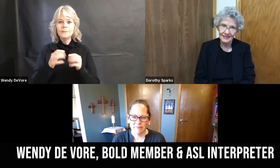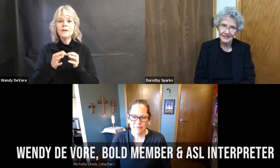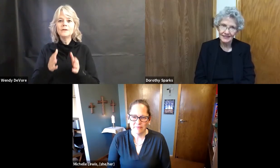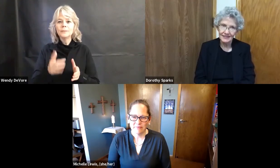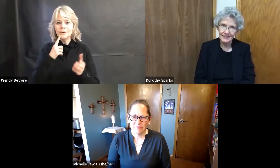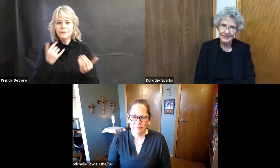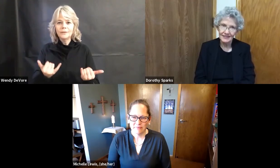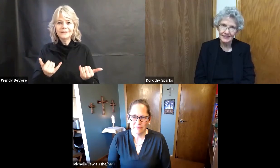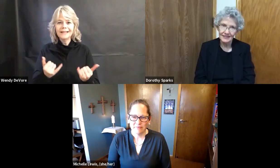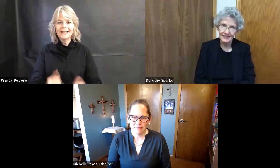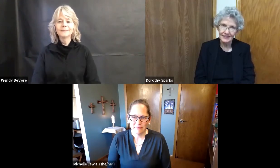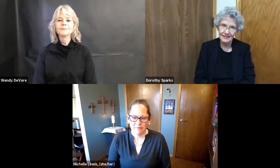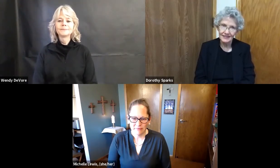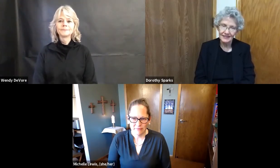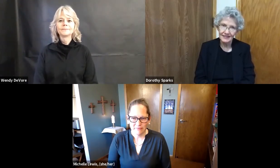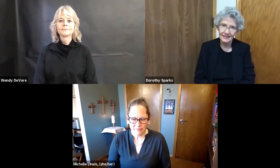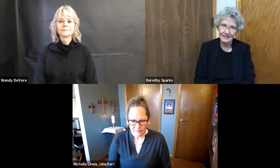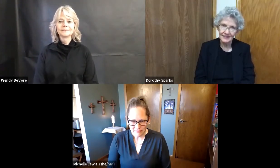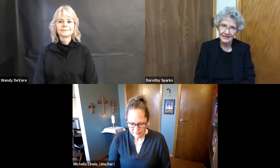and I'm the interpreter for today.